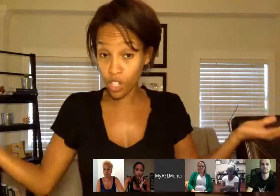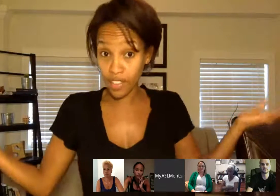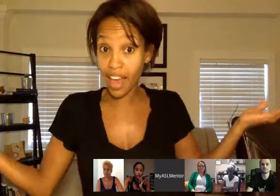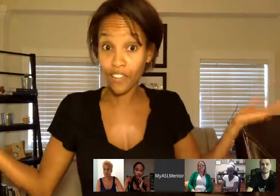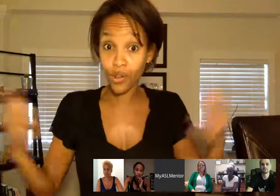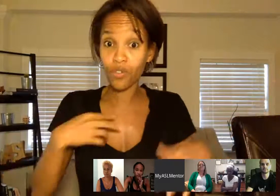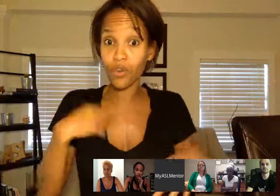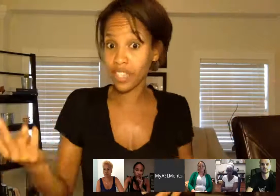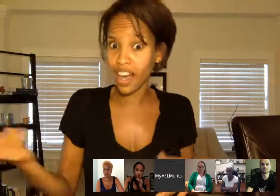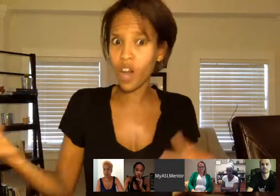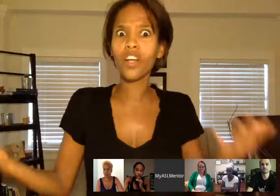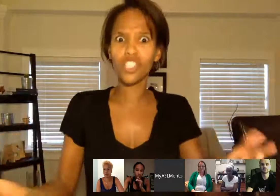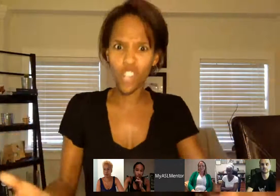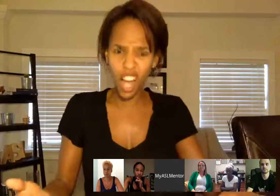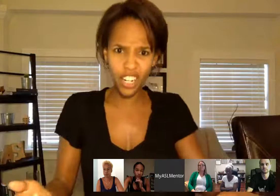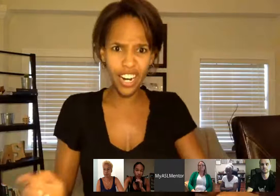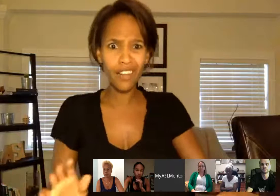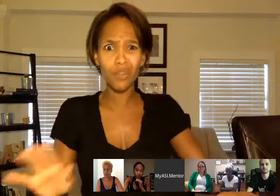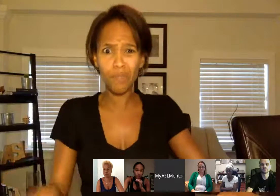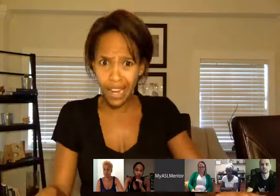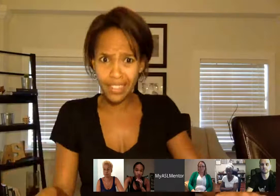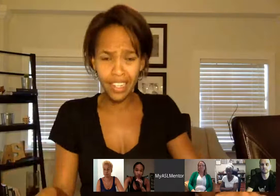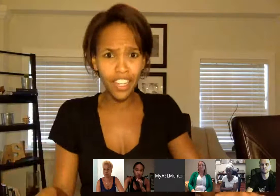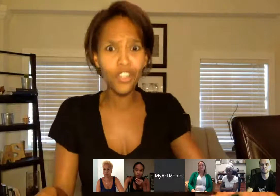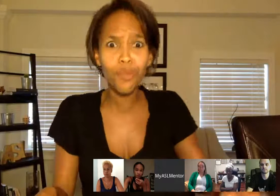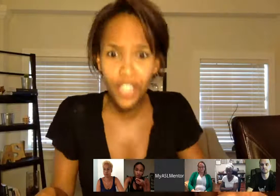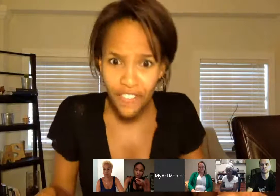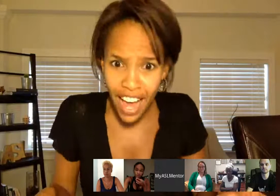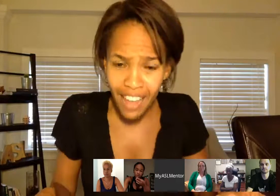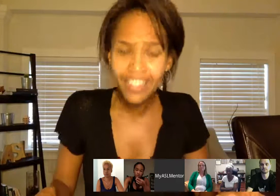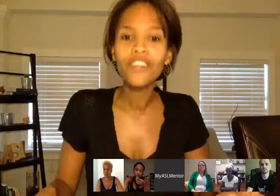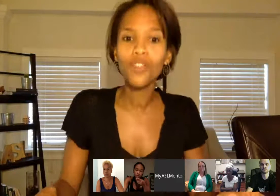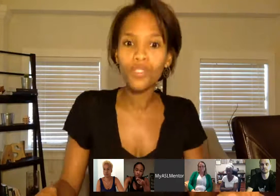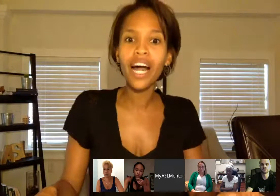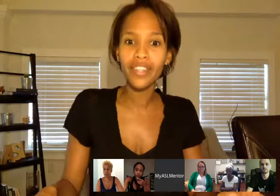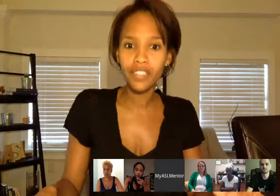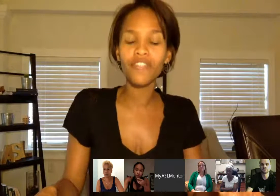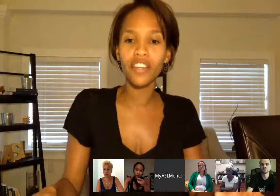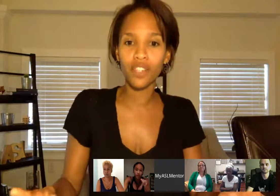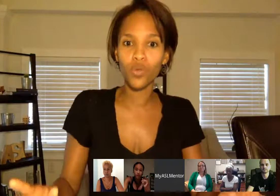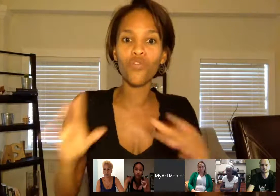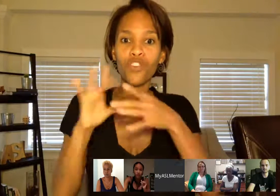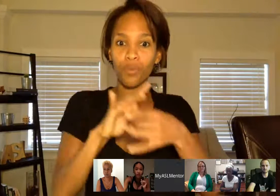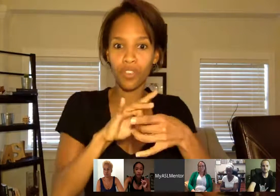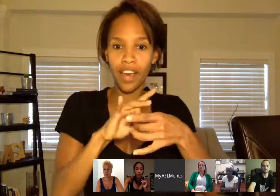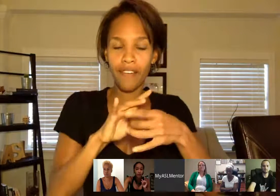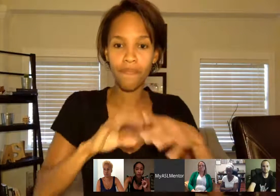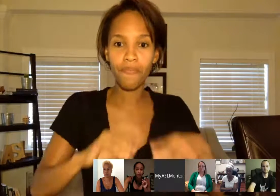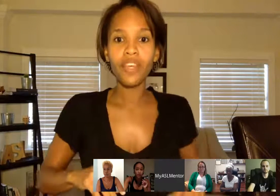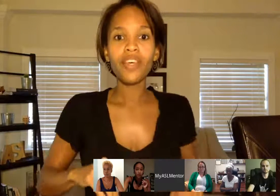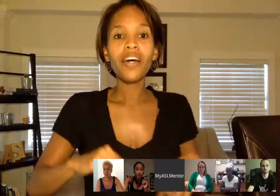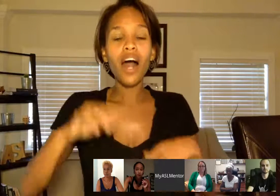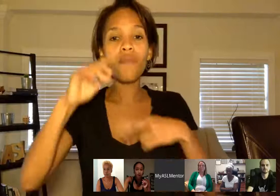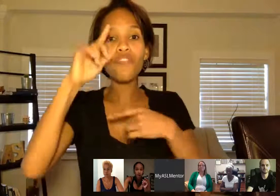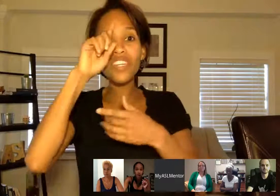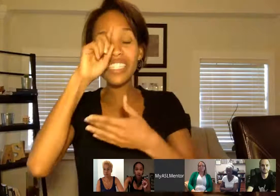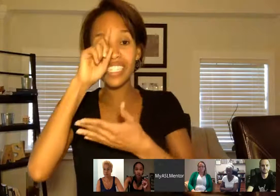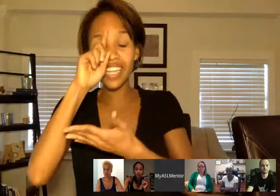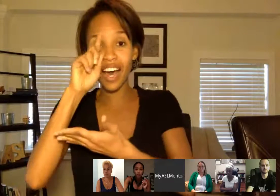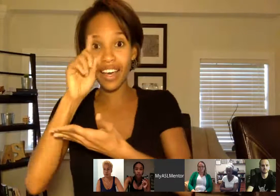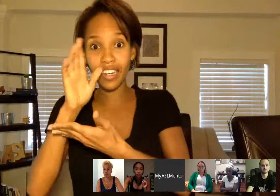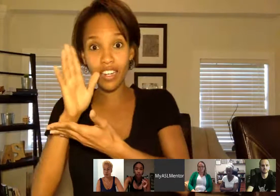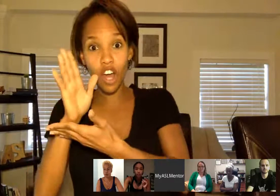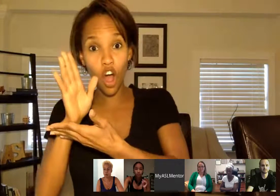that would work in that if you were voicing that. What a shocker! How surprising! Can you believe that? Those kinds of things fit with that.